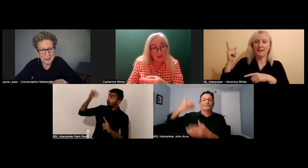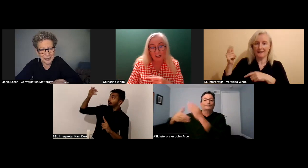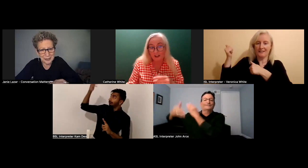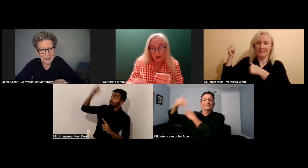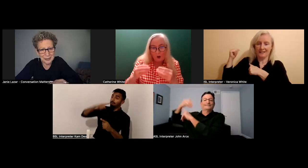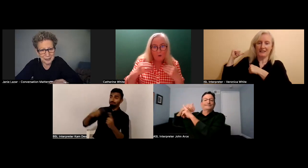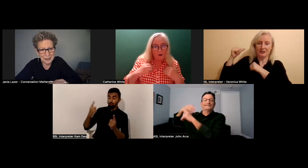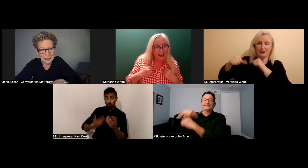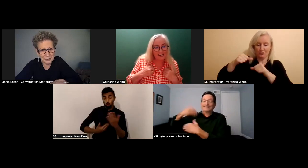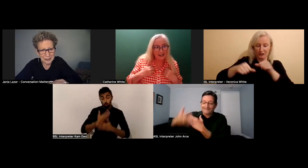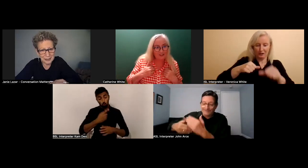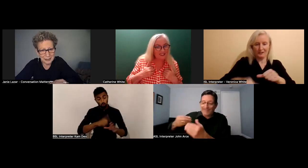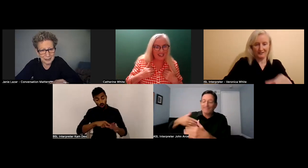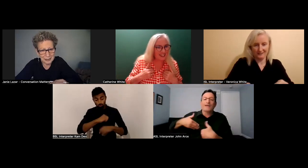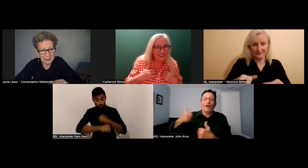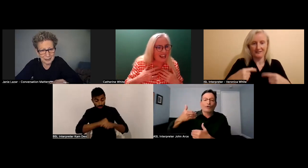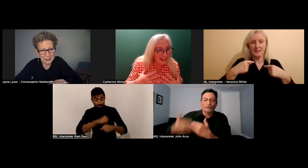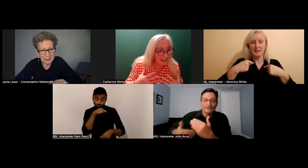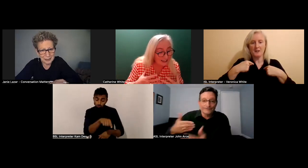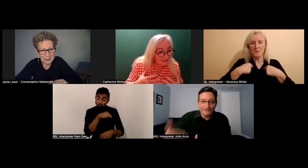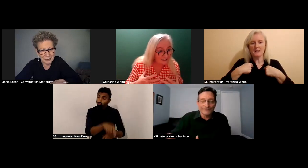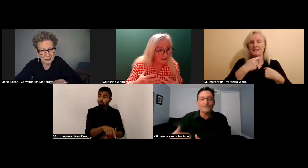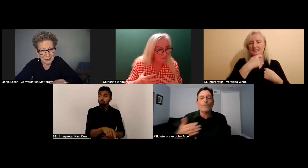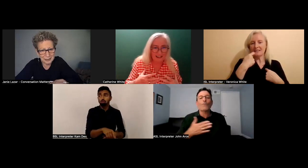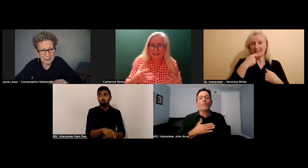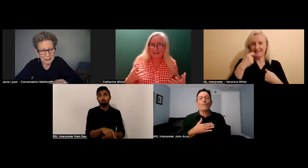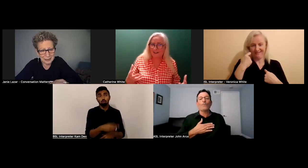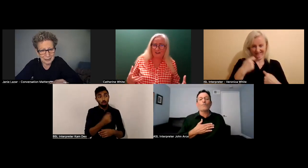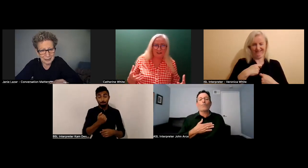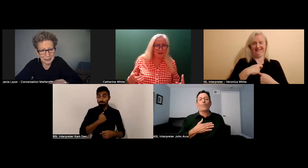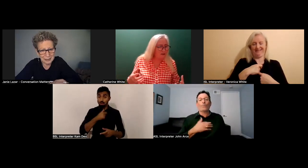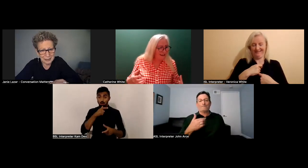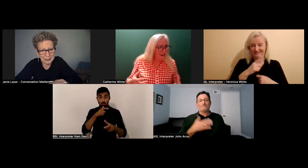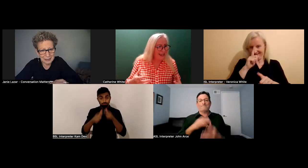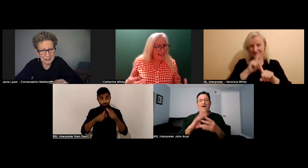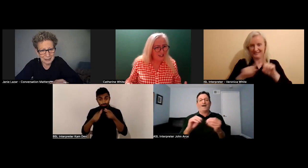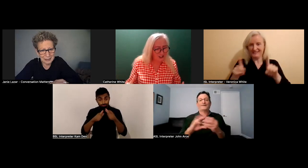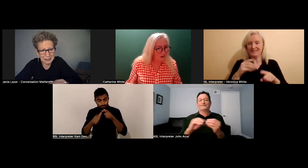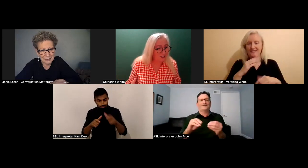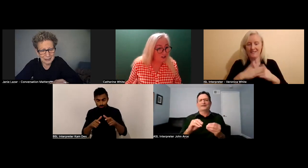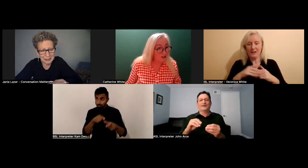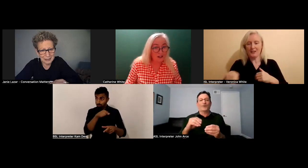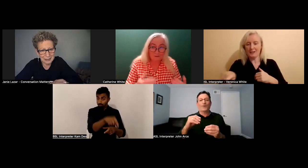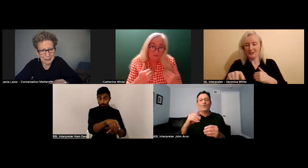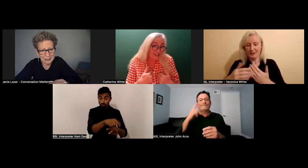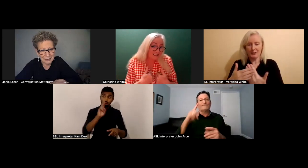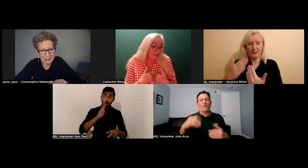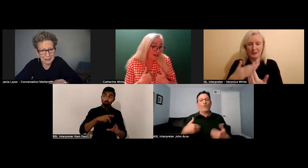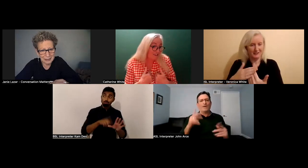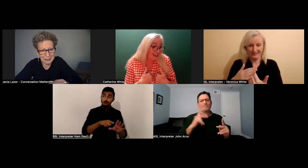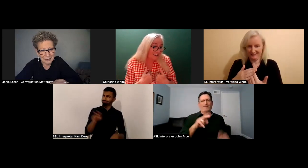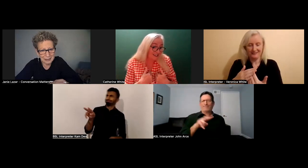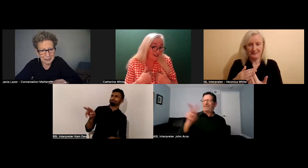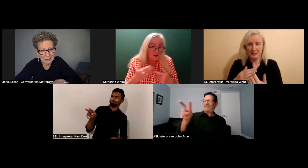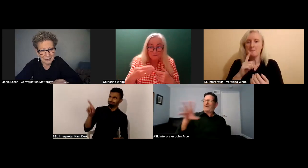younger generation. What I have to say is alien to them. Like, that is just so ancient. What are you talking about? But it's still